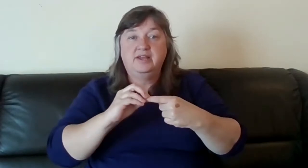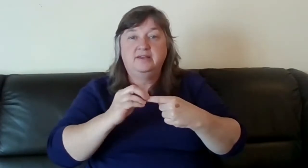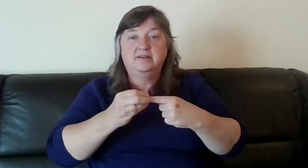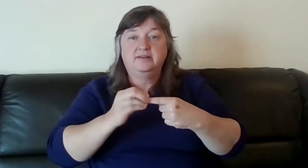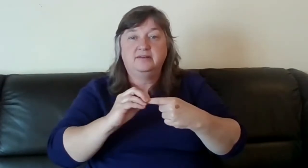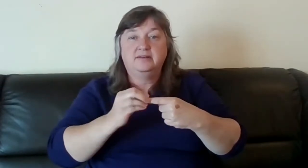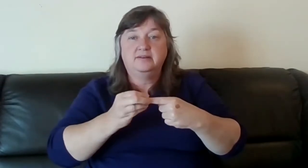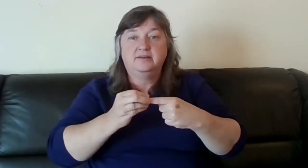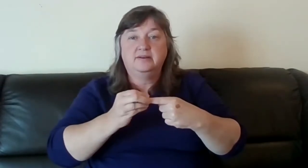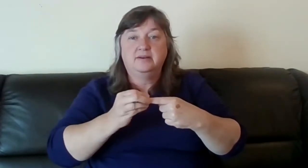Raspberry.